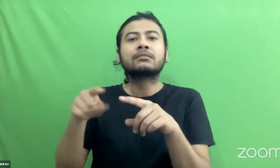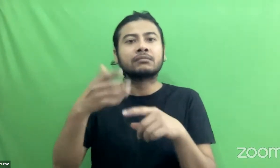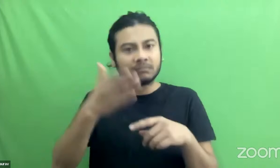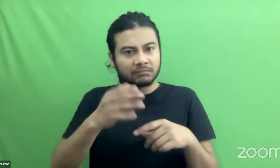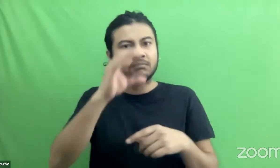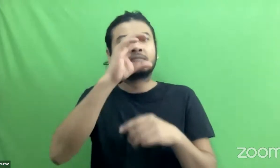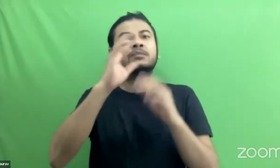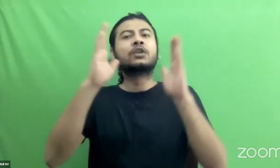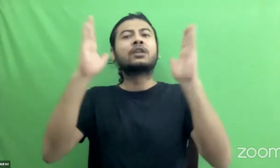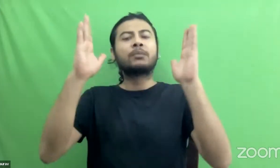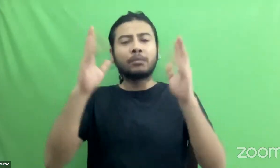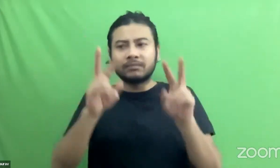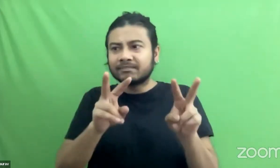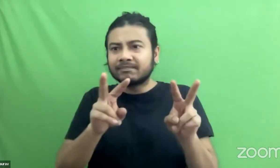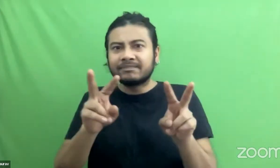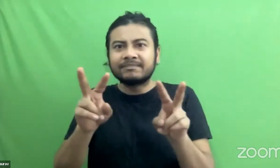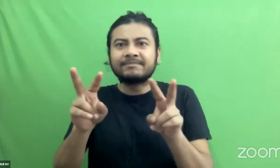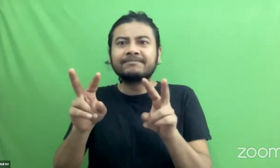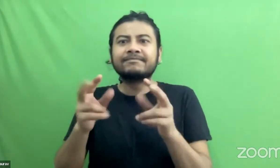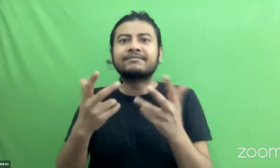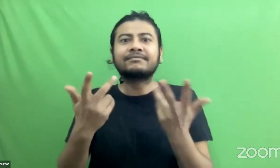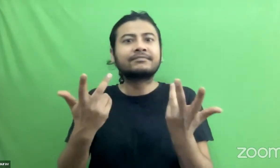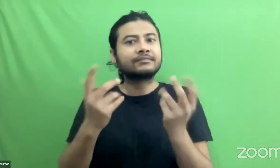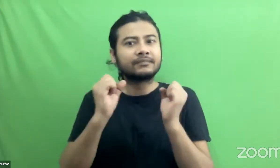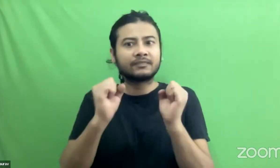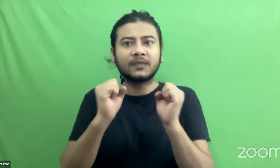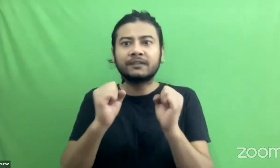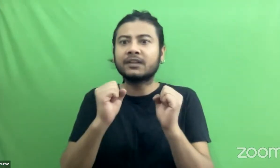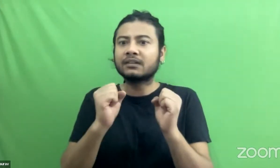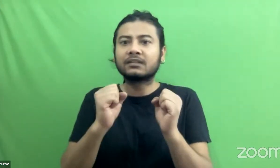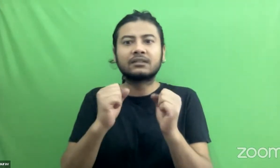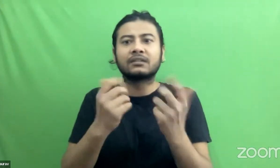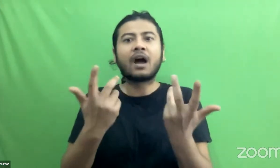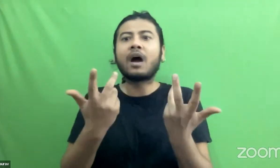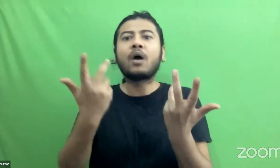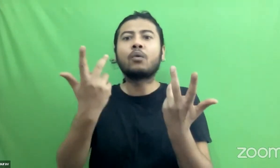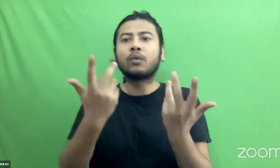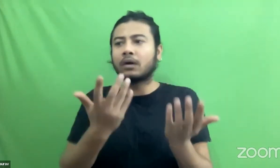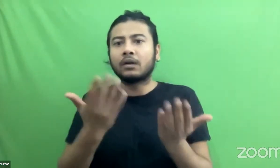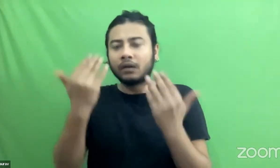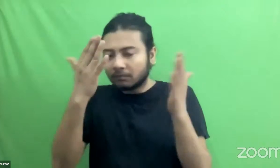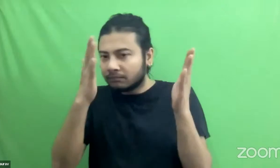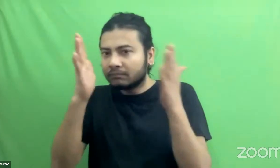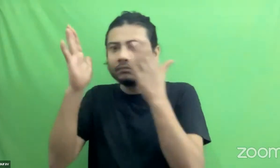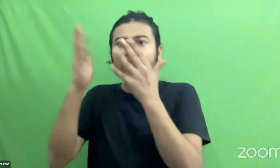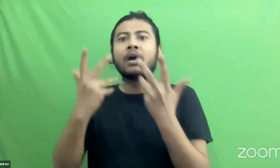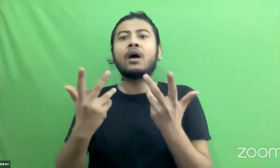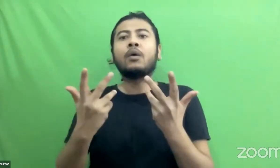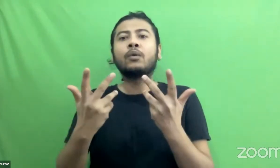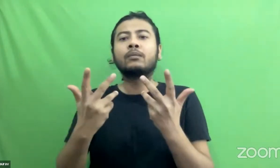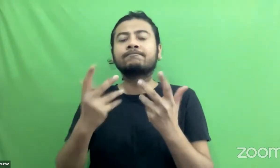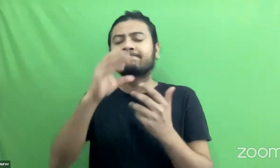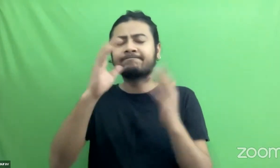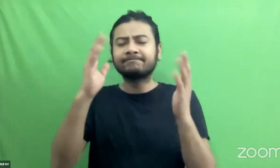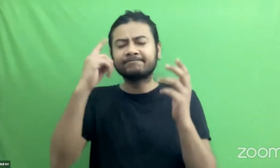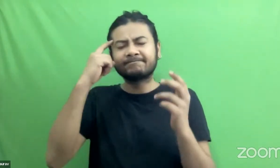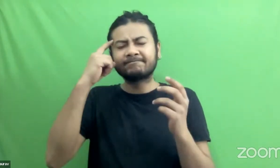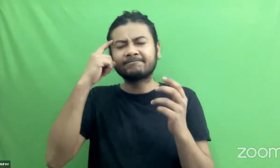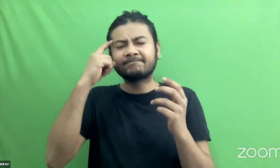process. Do you remember we had understood that how in previous Yuga people could,